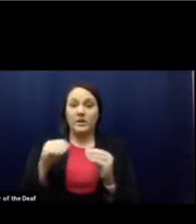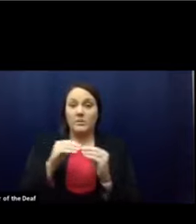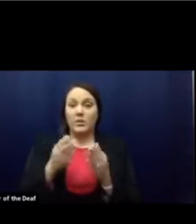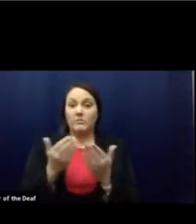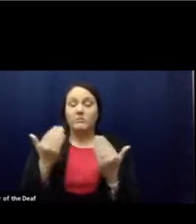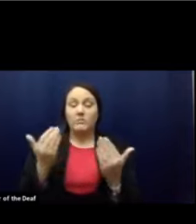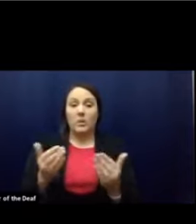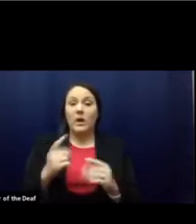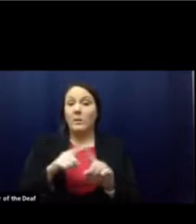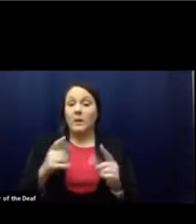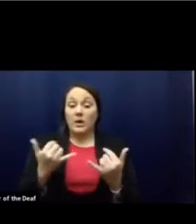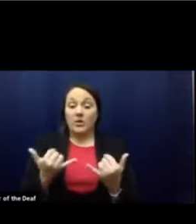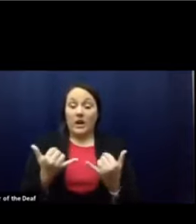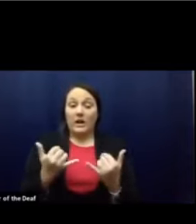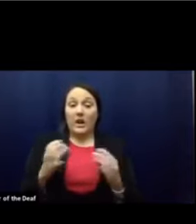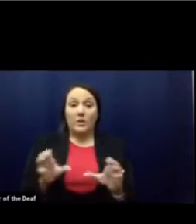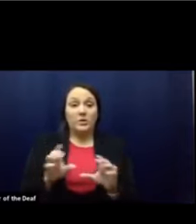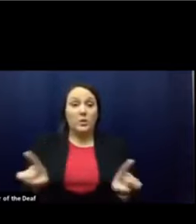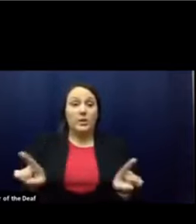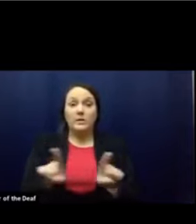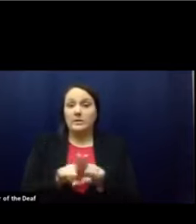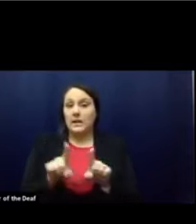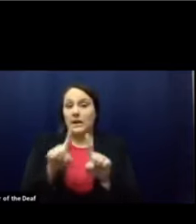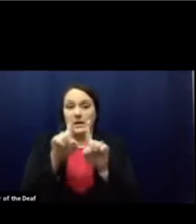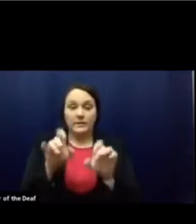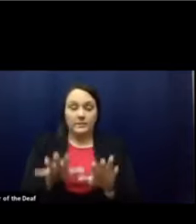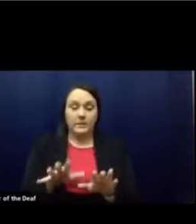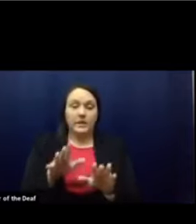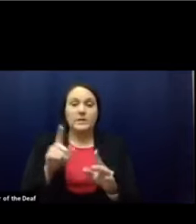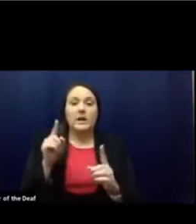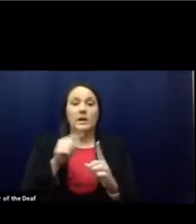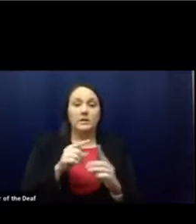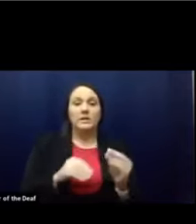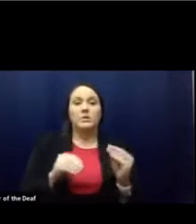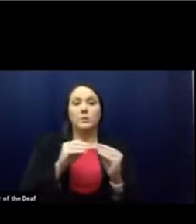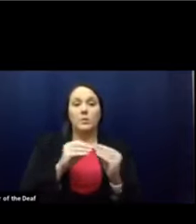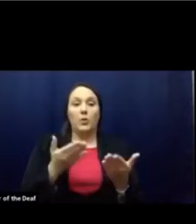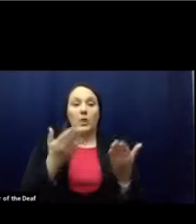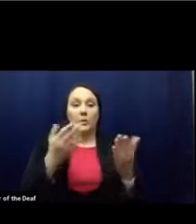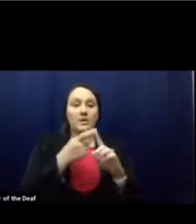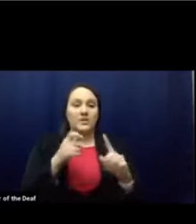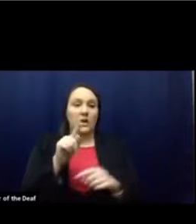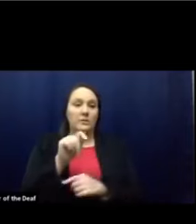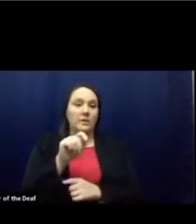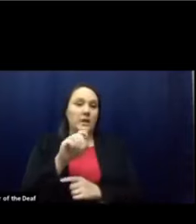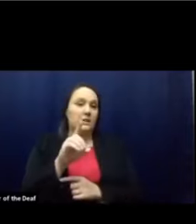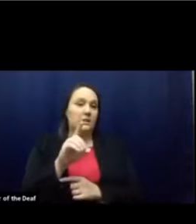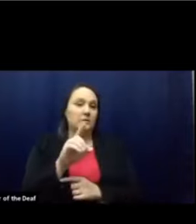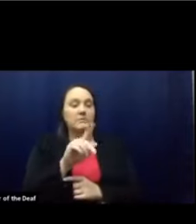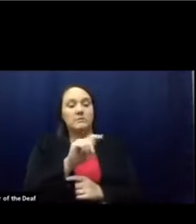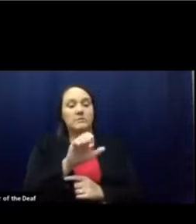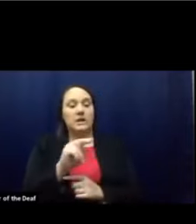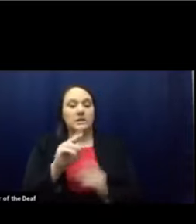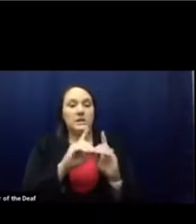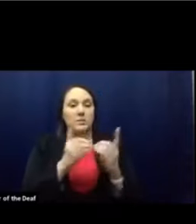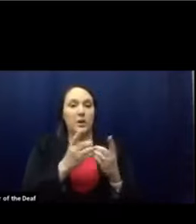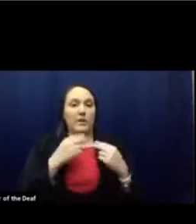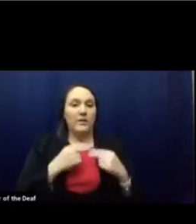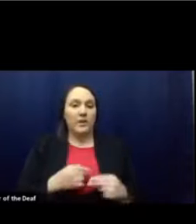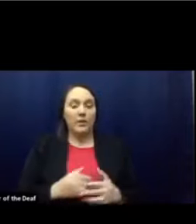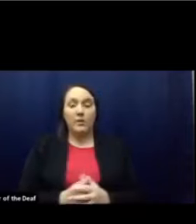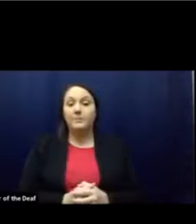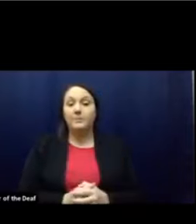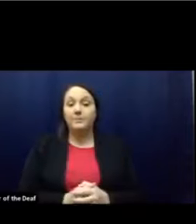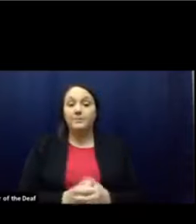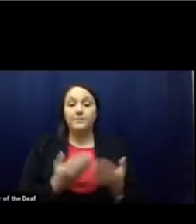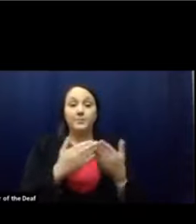same thing until we get some more guidance from Tennessee Department of Health. Also from Paul with WBIR, public health leaders say